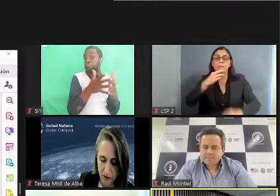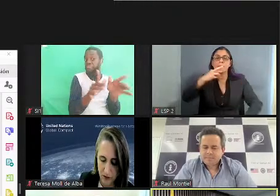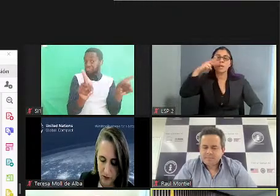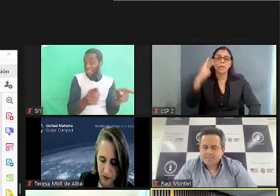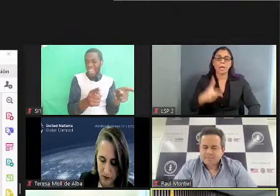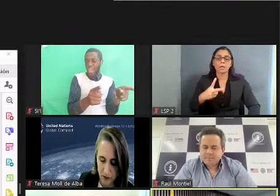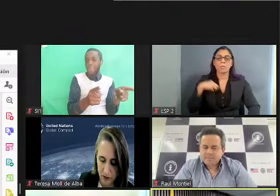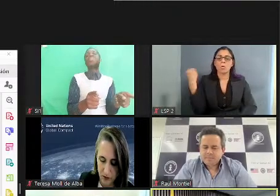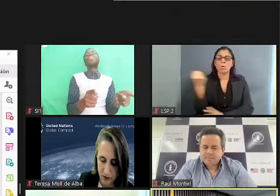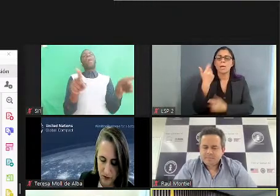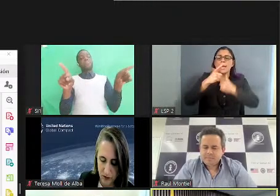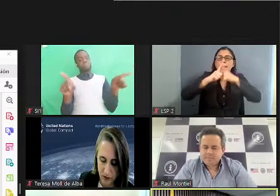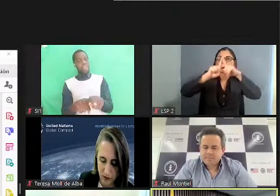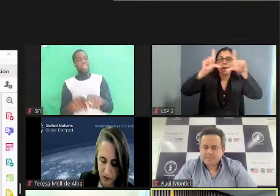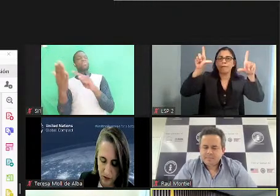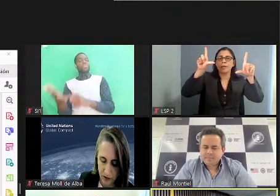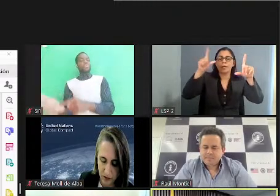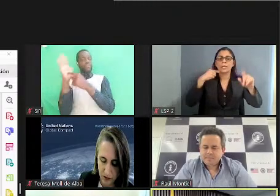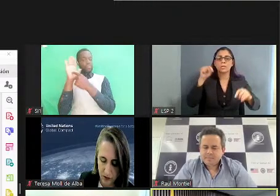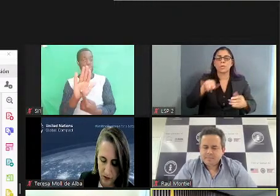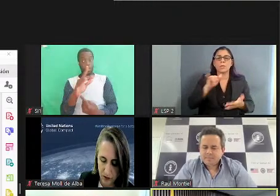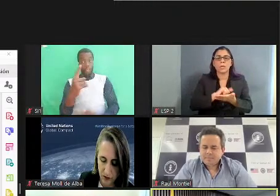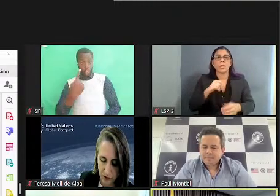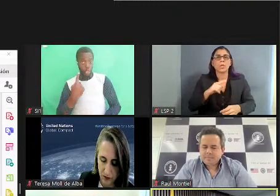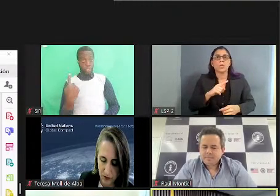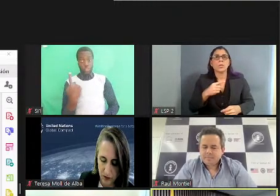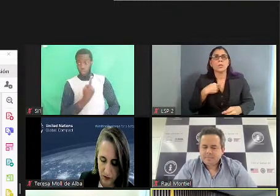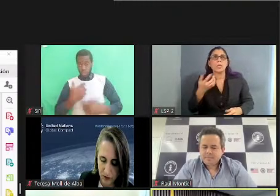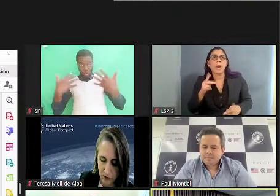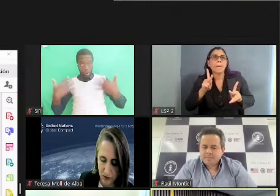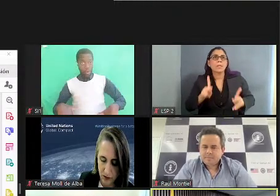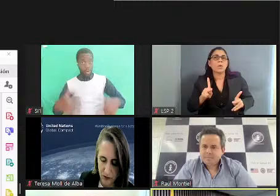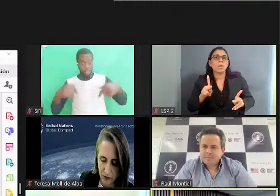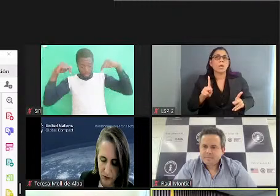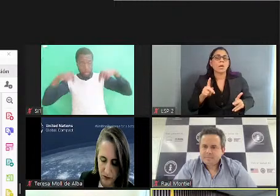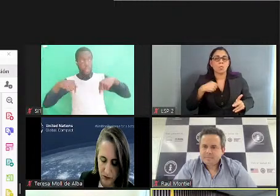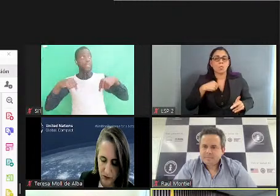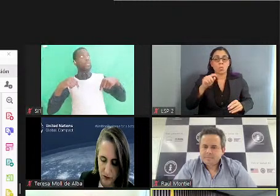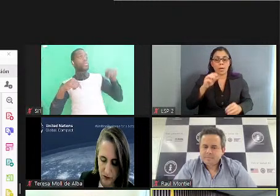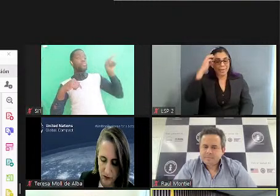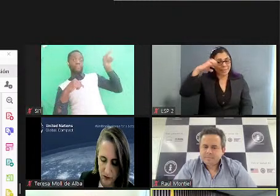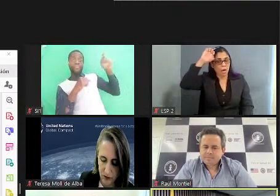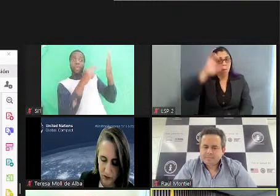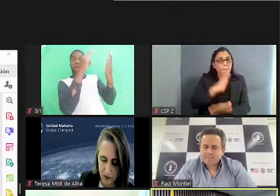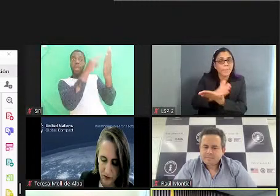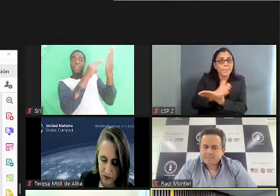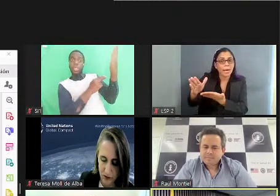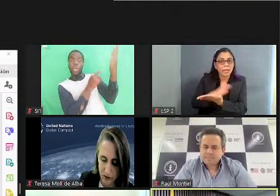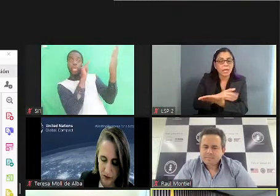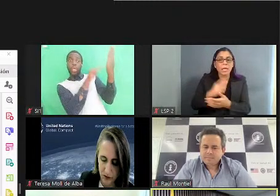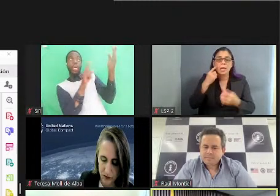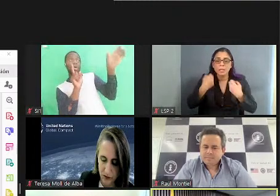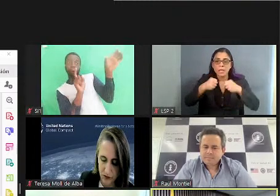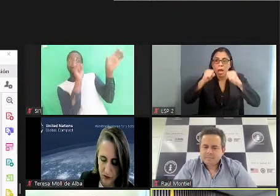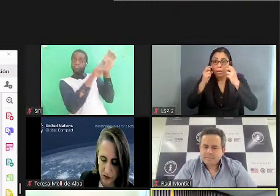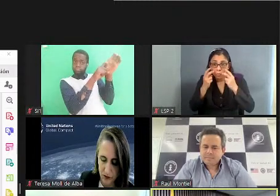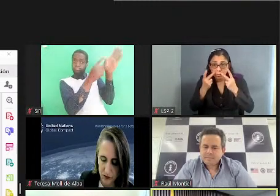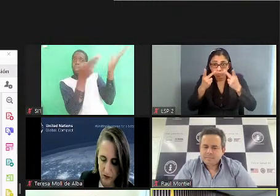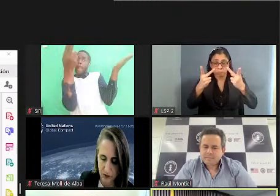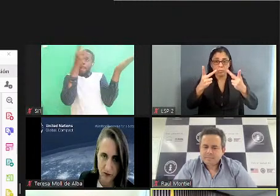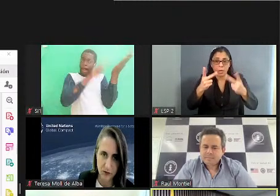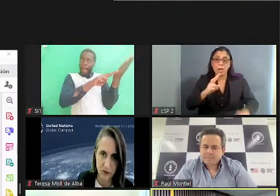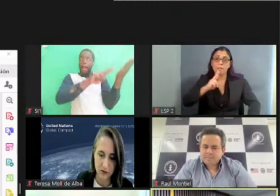exercise of our freedoms and the fact that we are as a party a member state